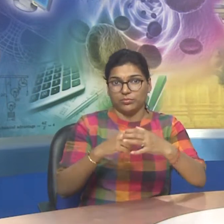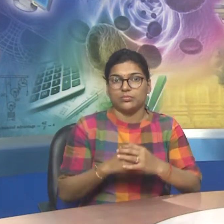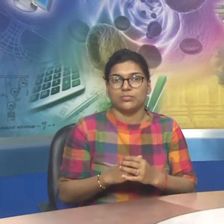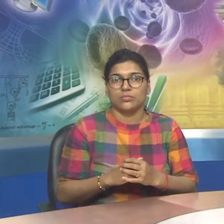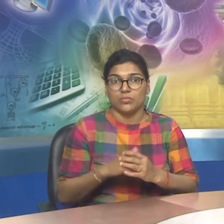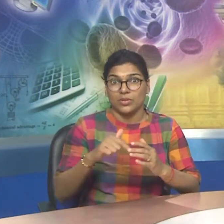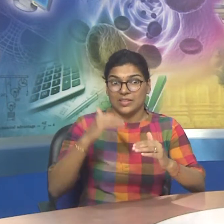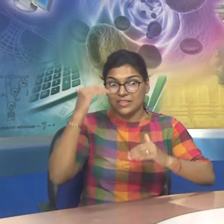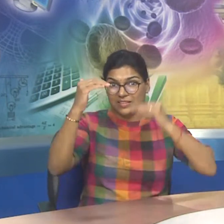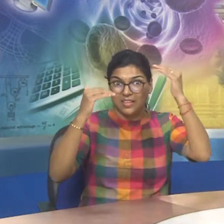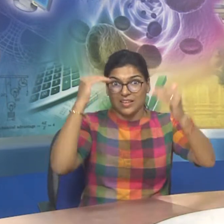Question number 2.